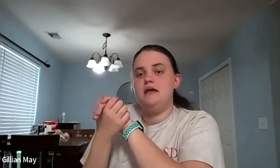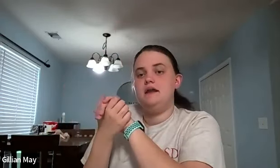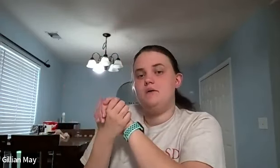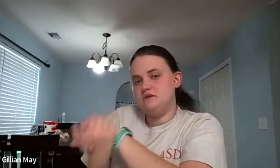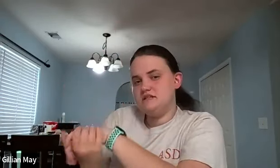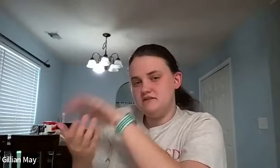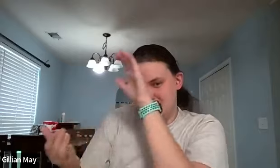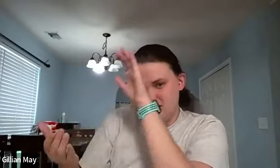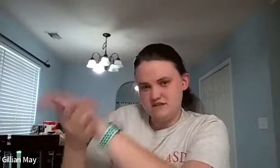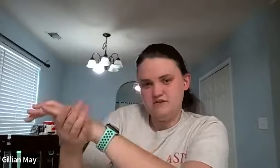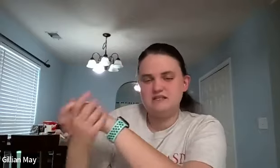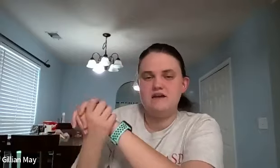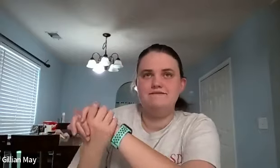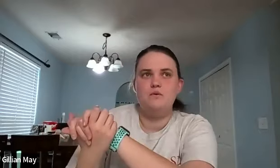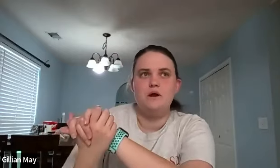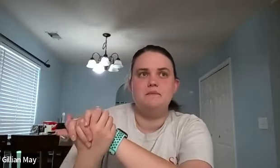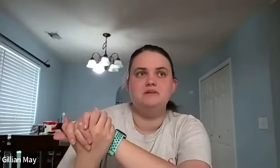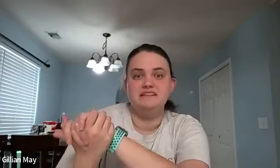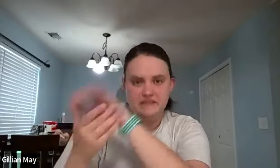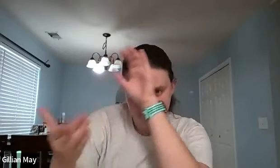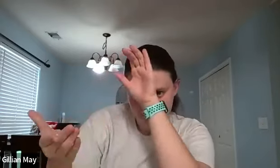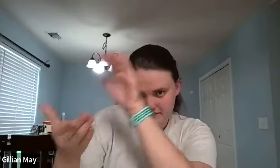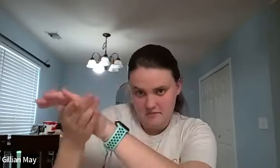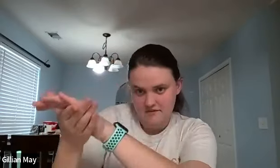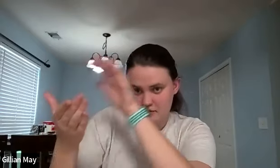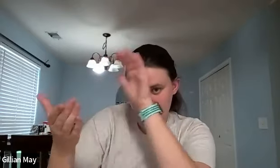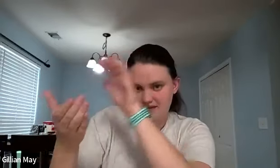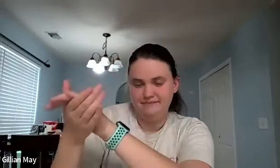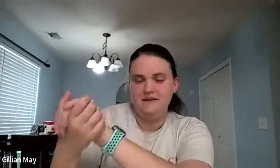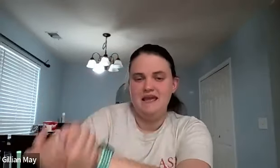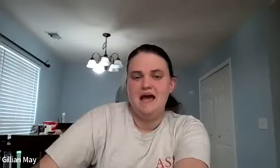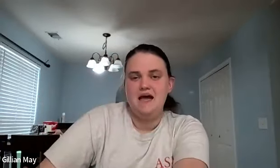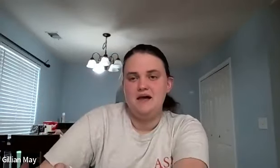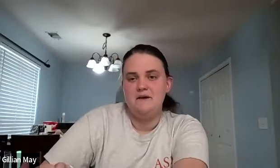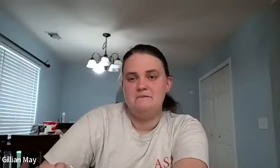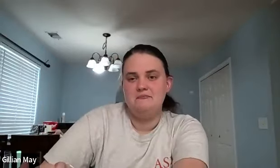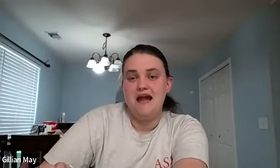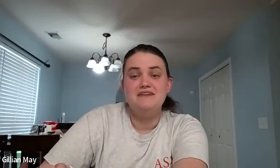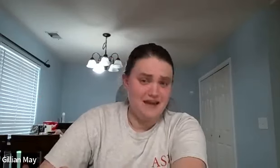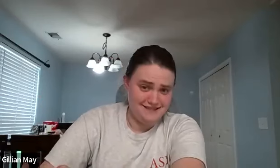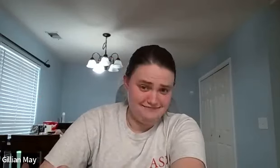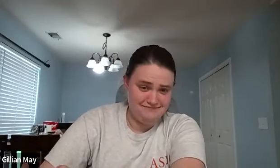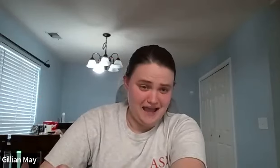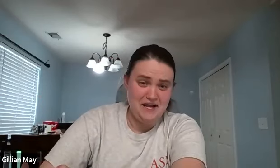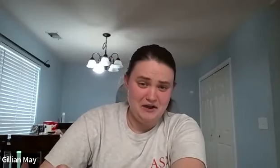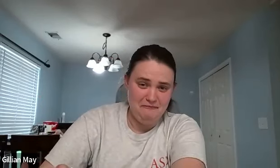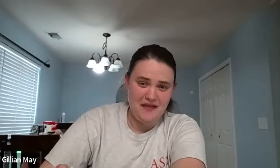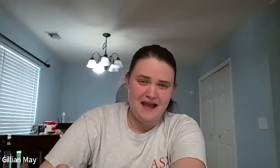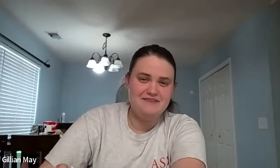And I will say, this is also the sign for believe up at the forehead. Yes, I know. I have